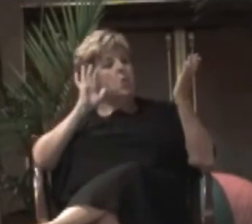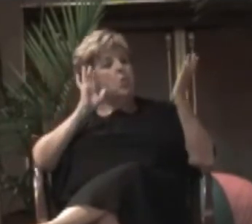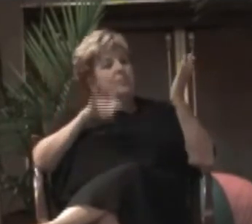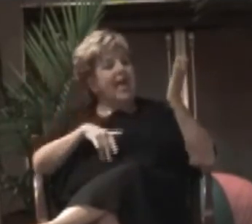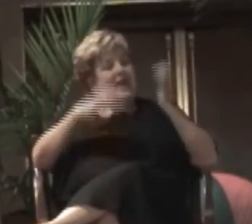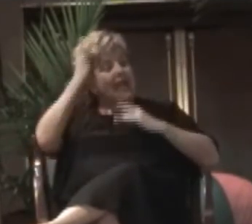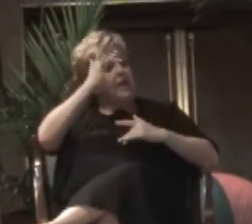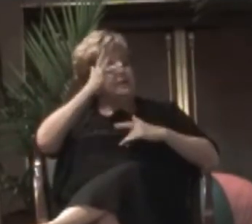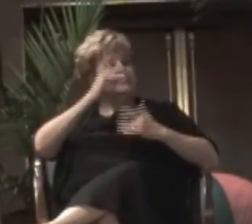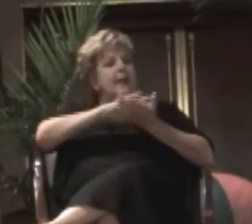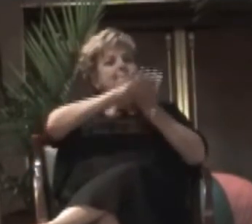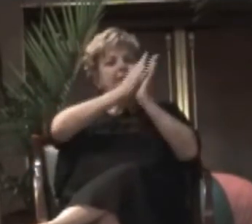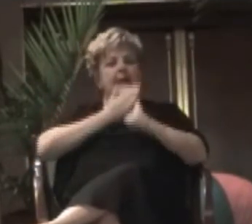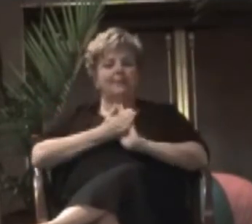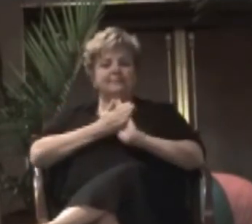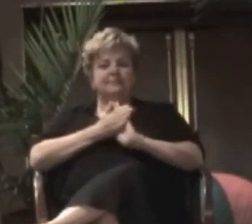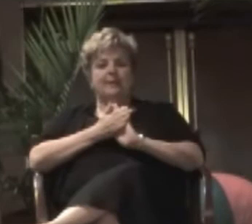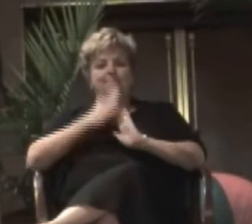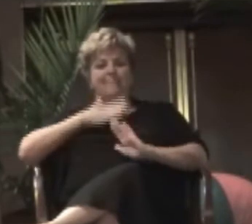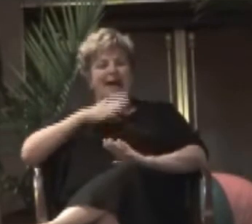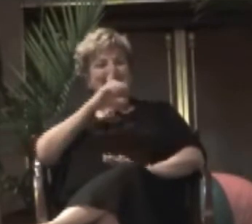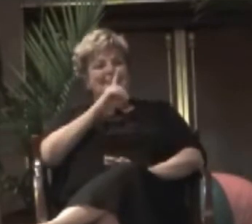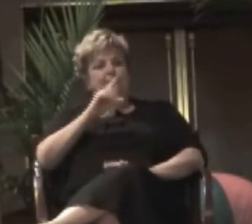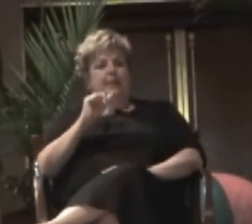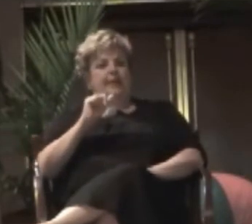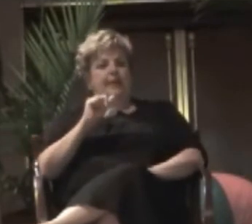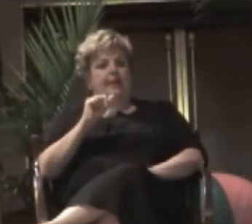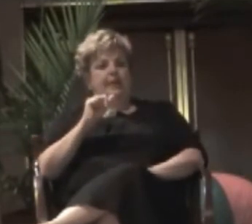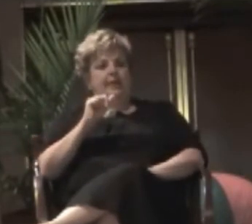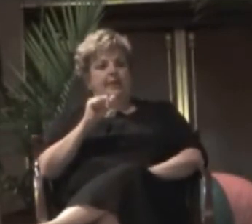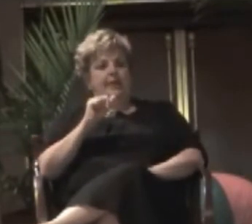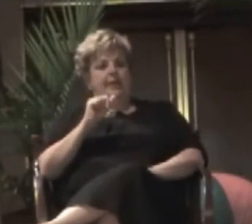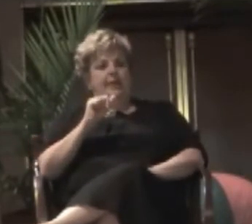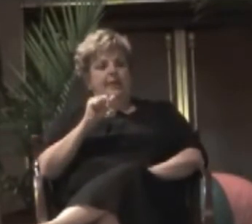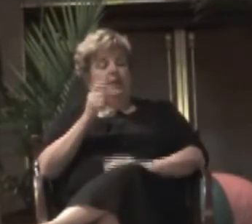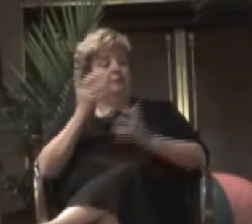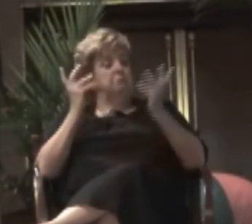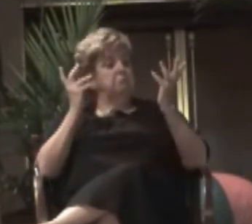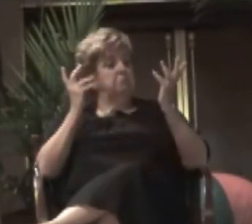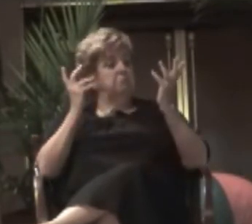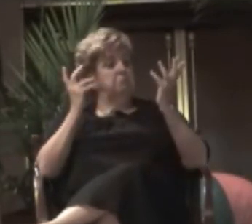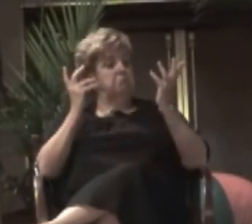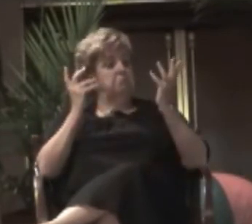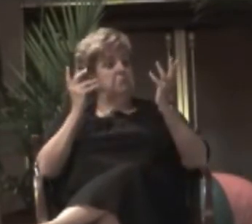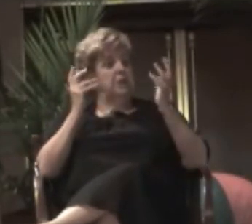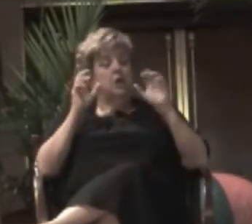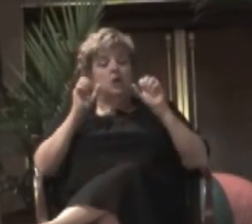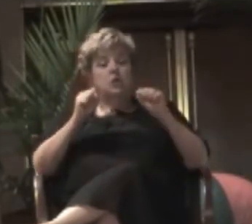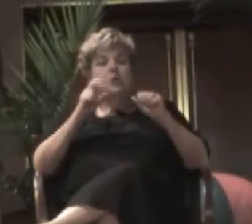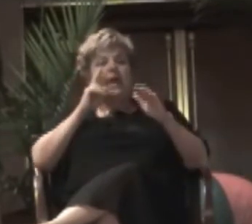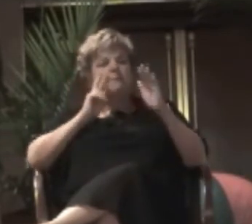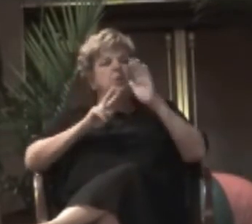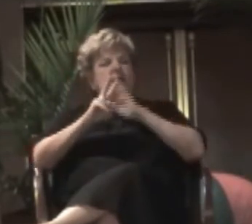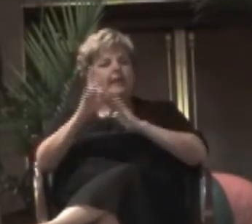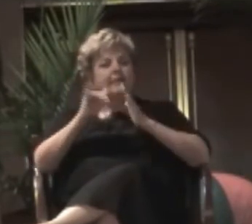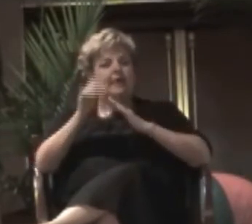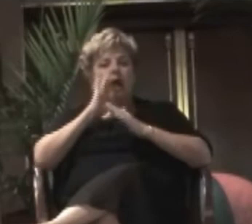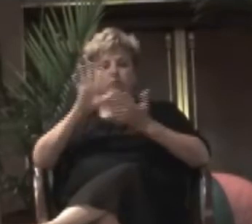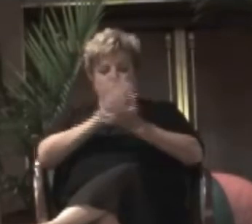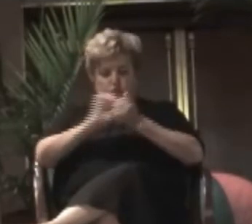I go down, and you can predict that I will be destructive to myself and most often